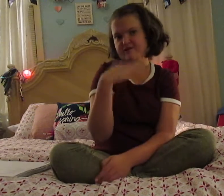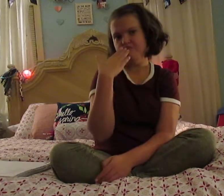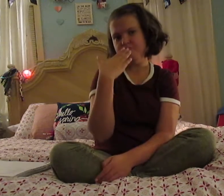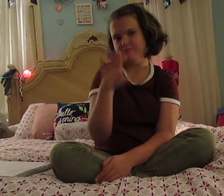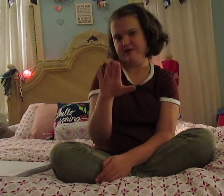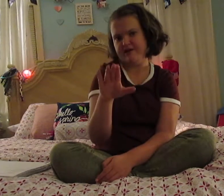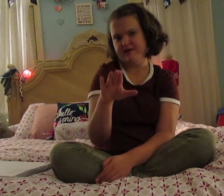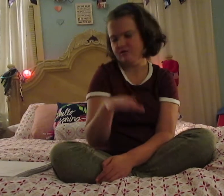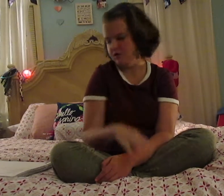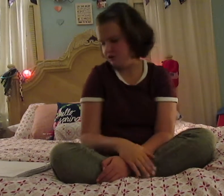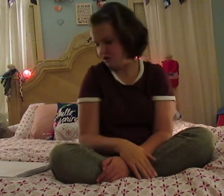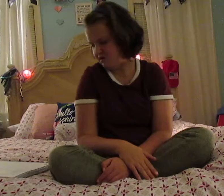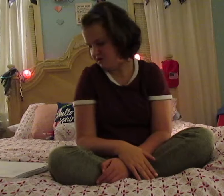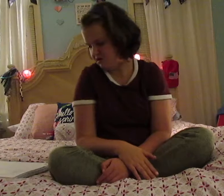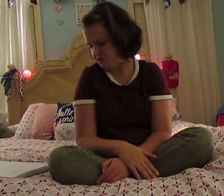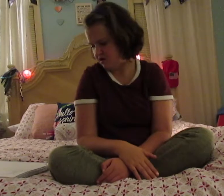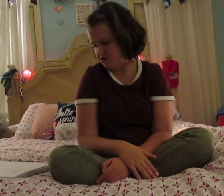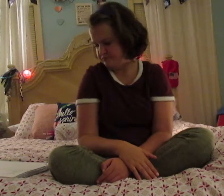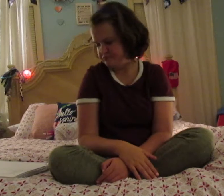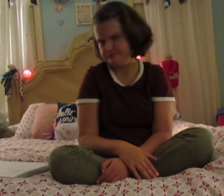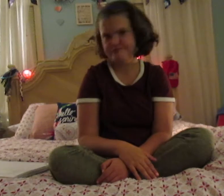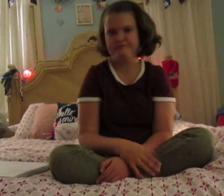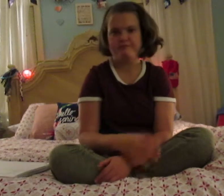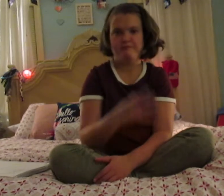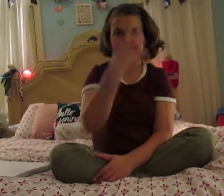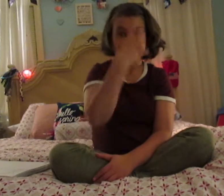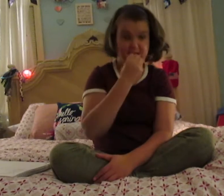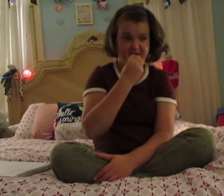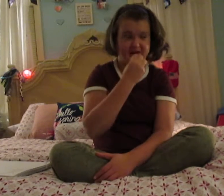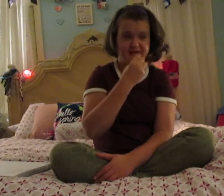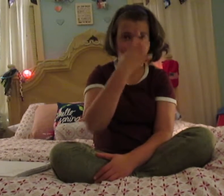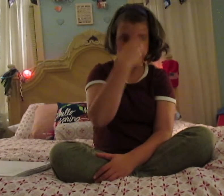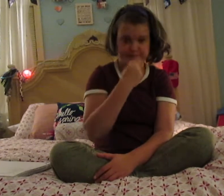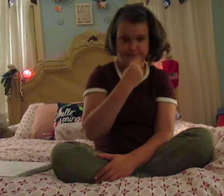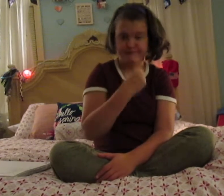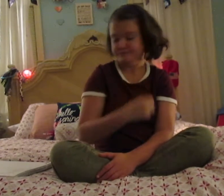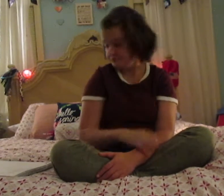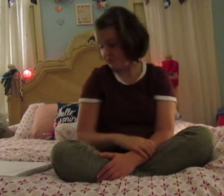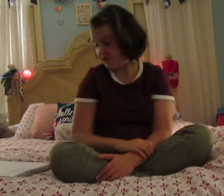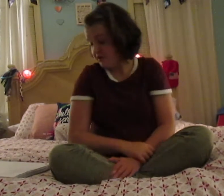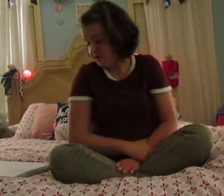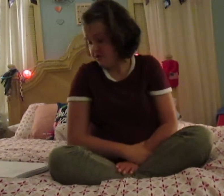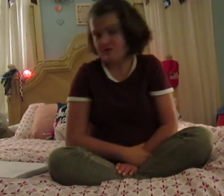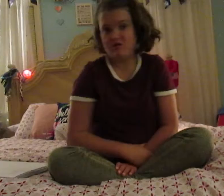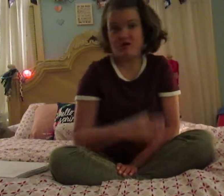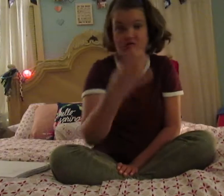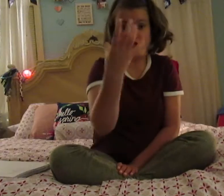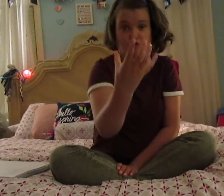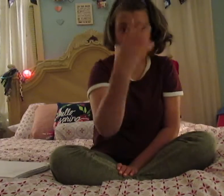Grandfathers and men are usually